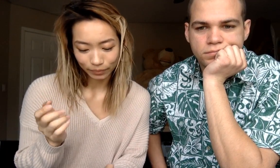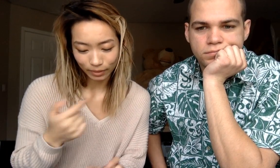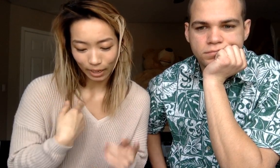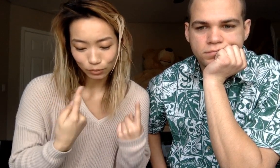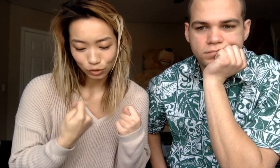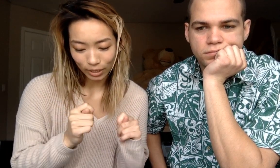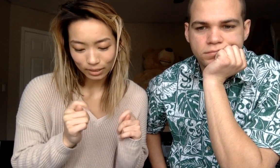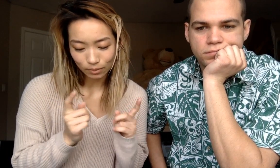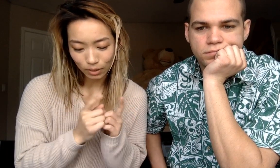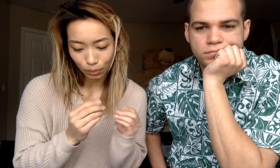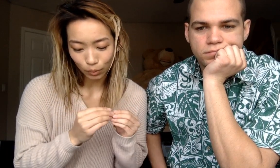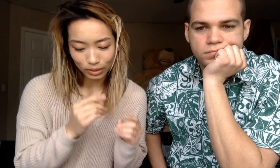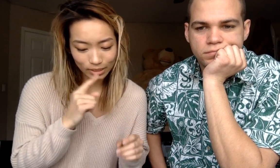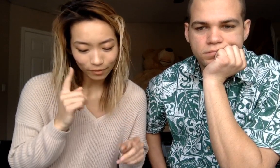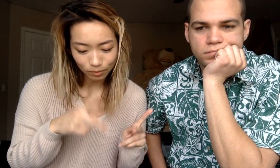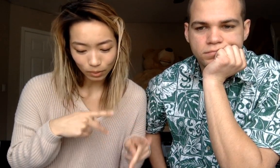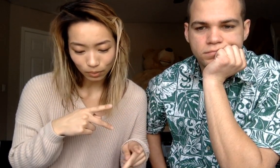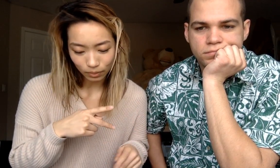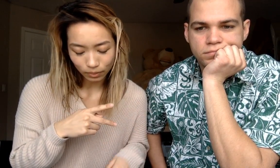I'm trying to meet more deaf people,